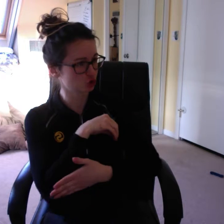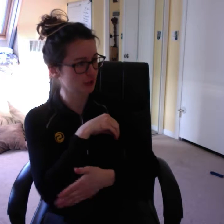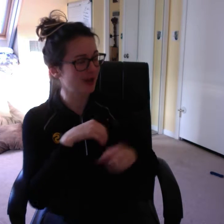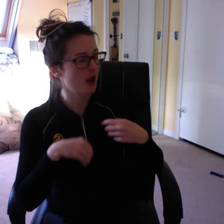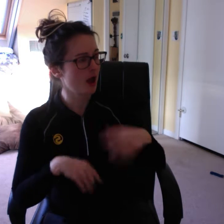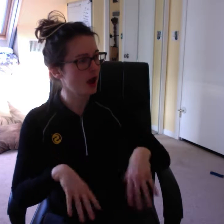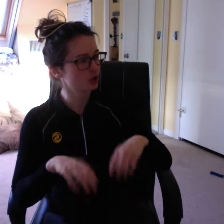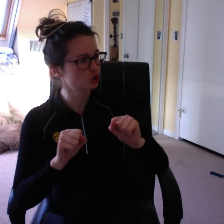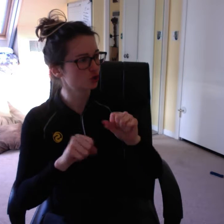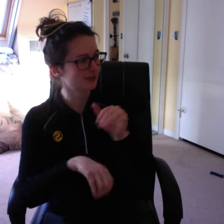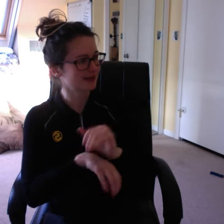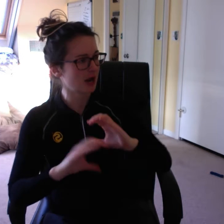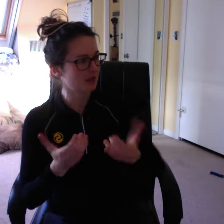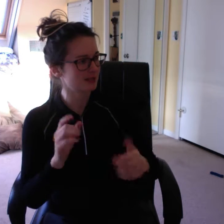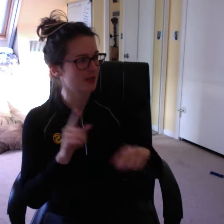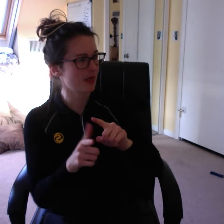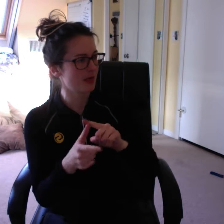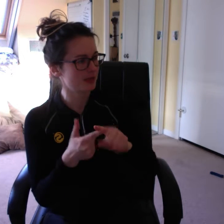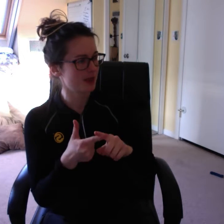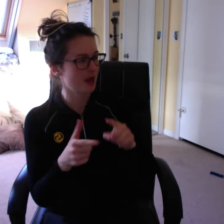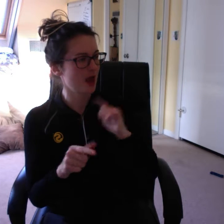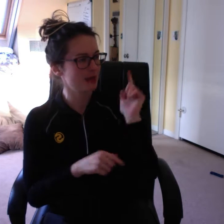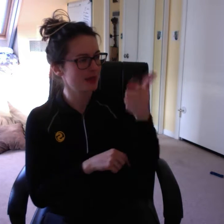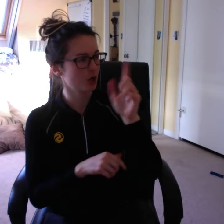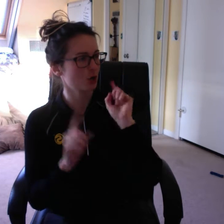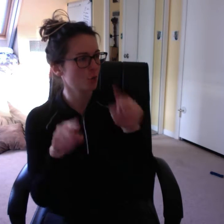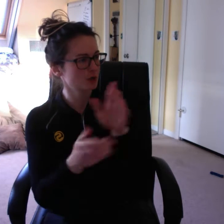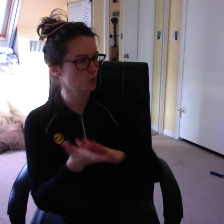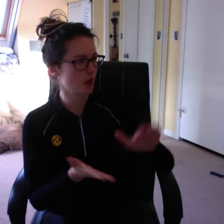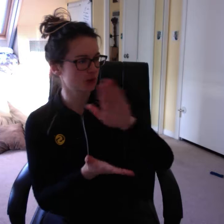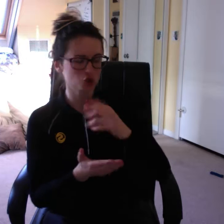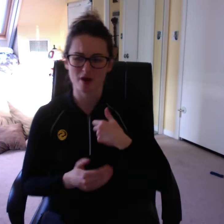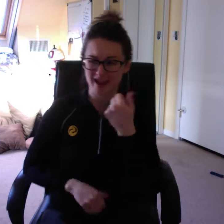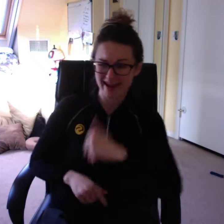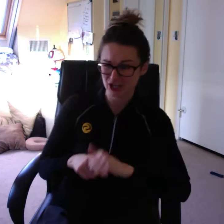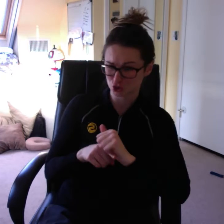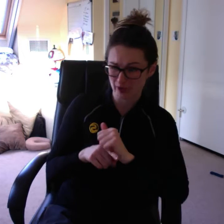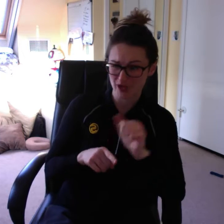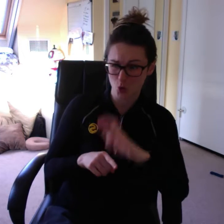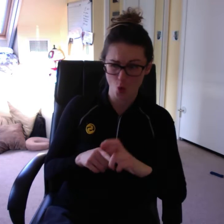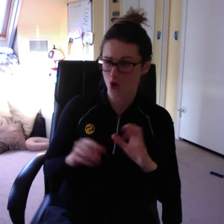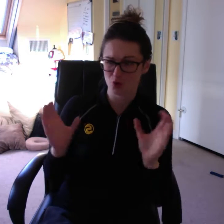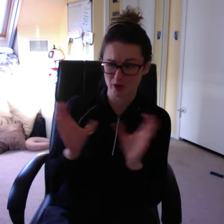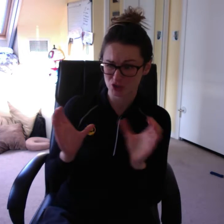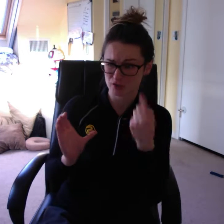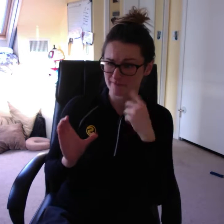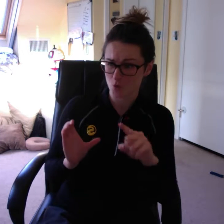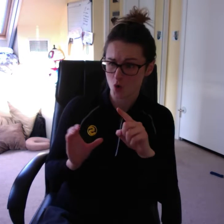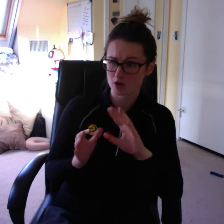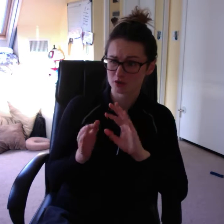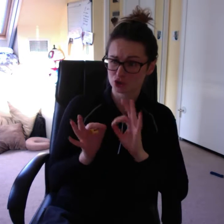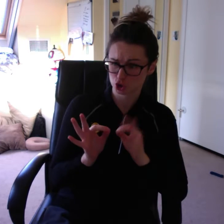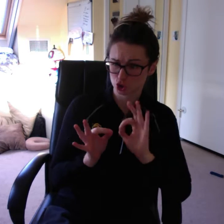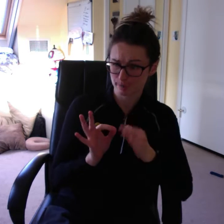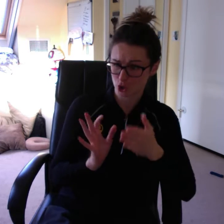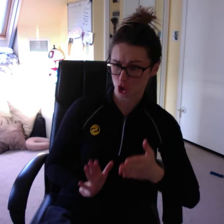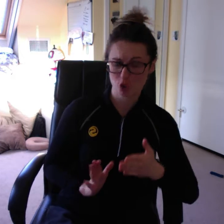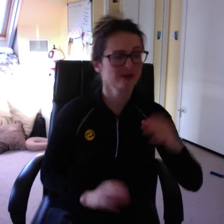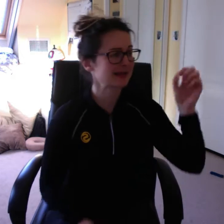have any particular training or credentials as an interpreter? Yes, sir. I have taken a course in interpreting at the Monterey Institute